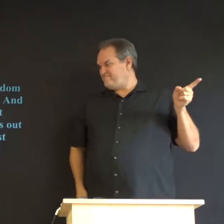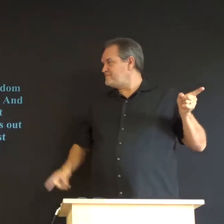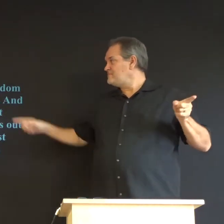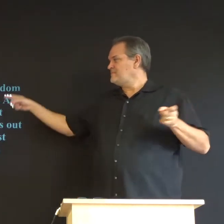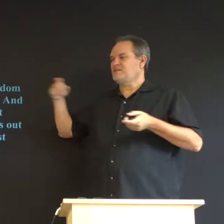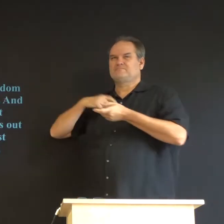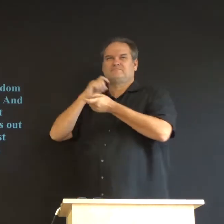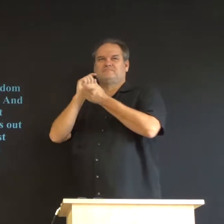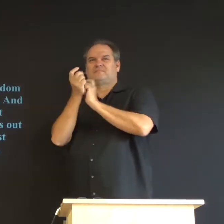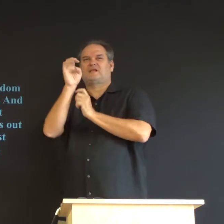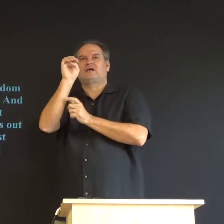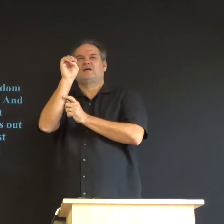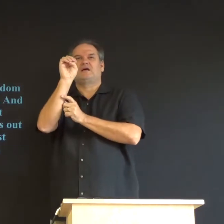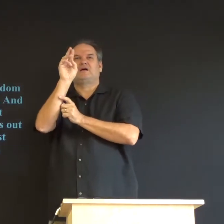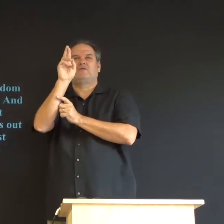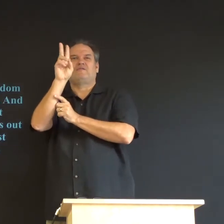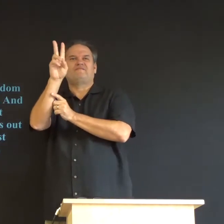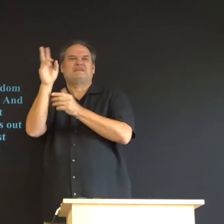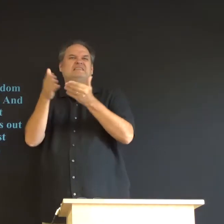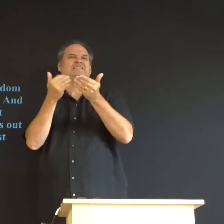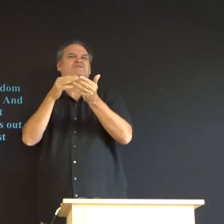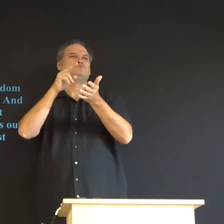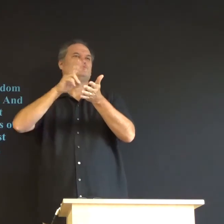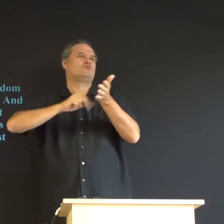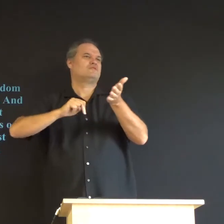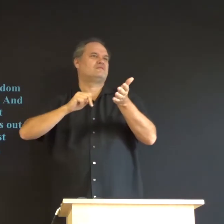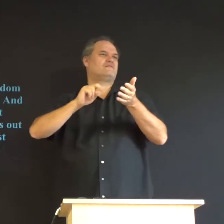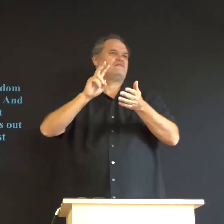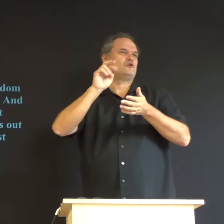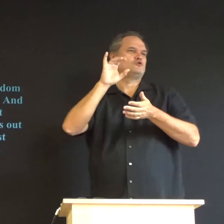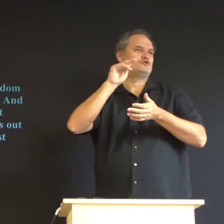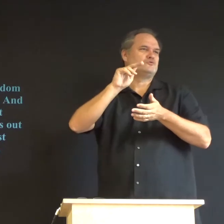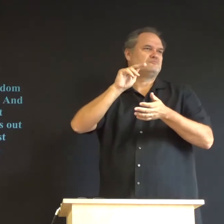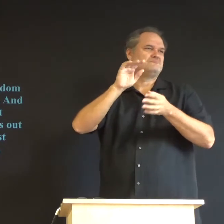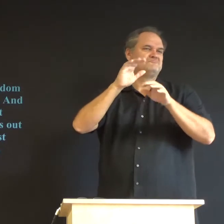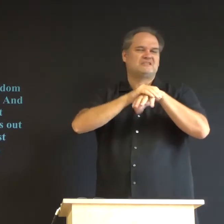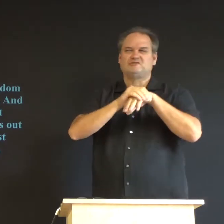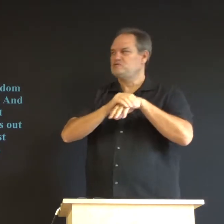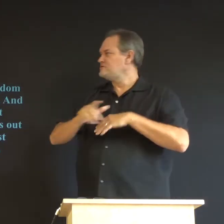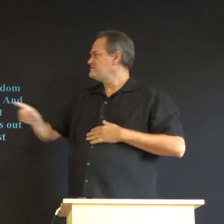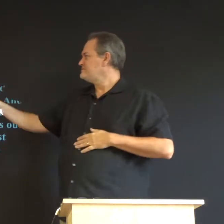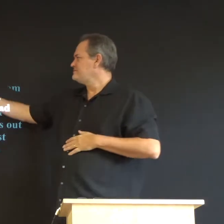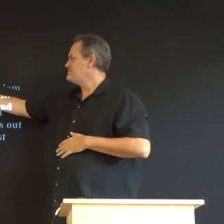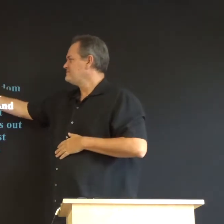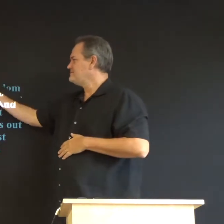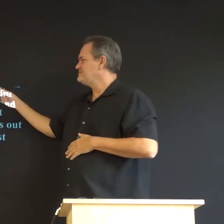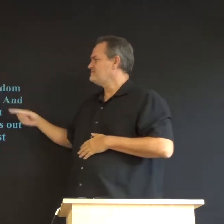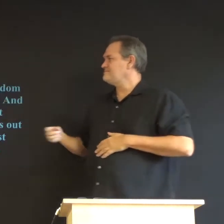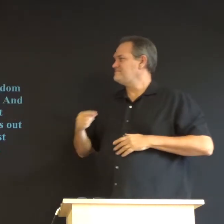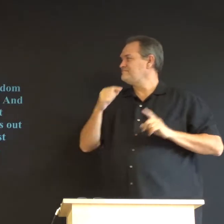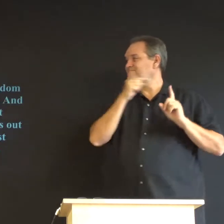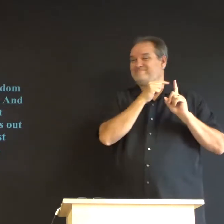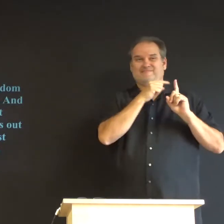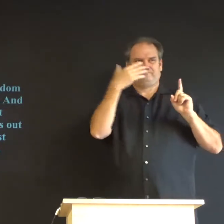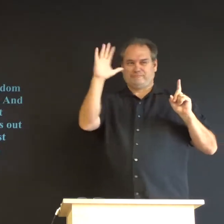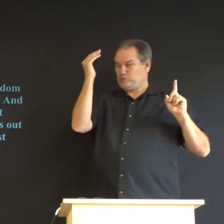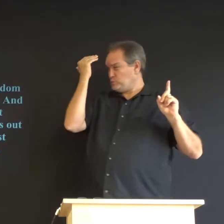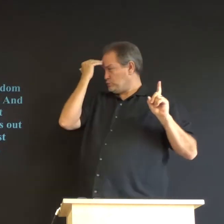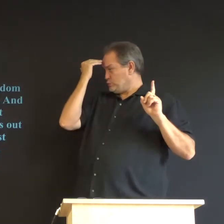Jesus knew what the Pharisees were thinking. The easy read version of the Bible that says it. And